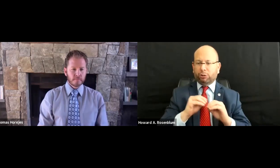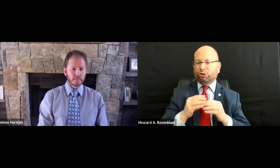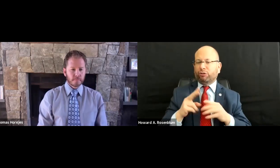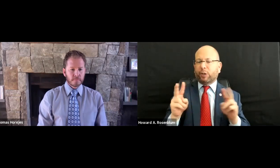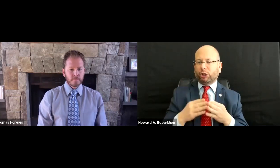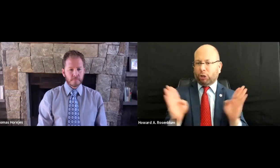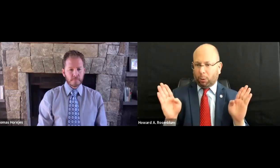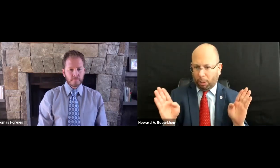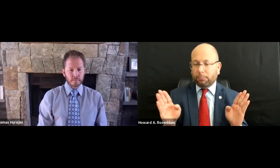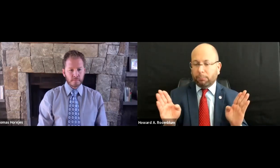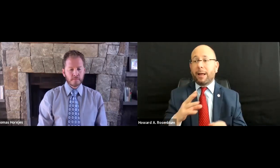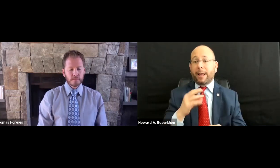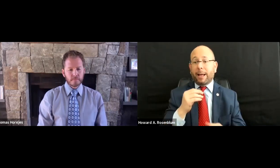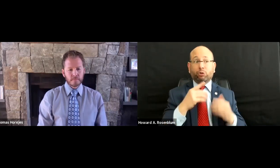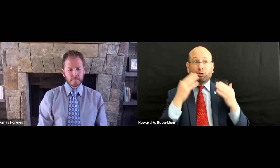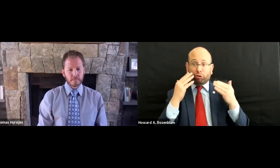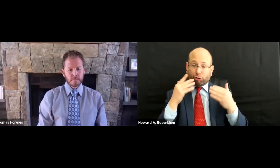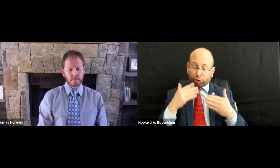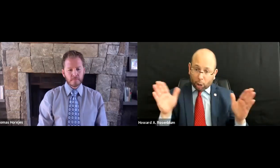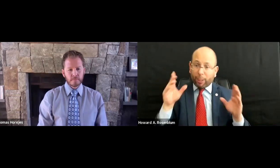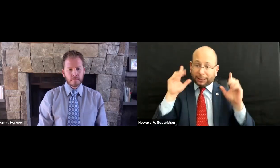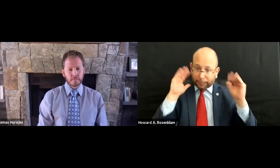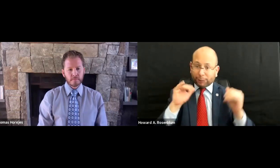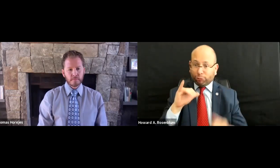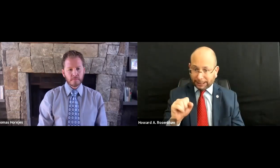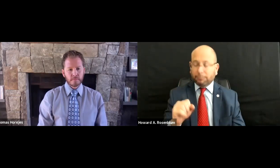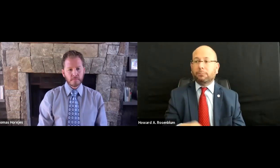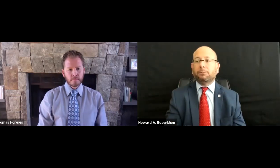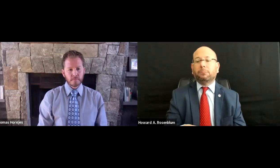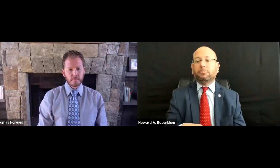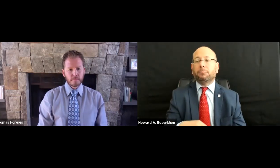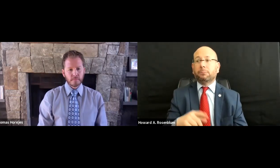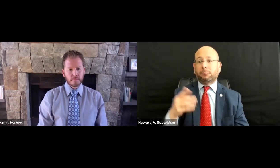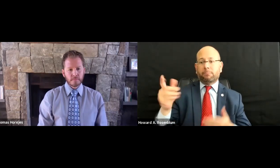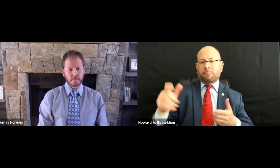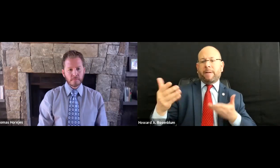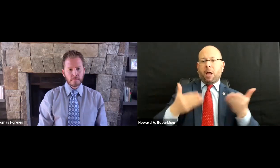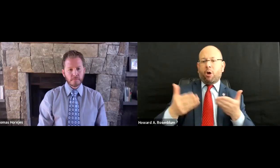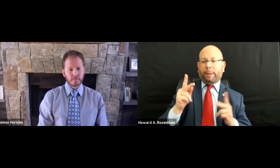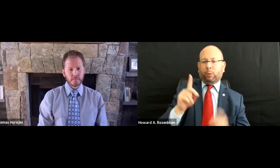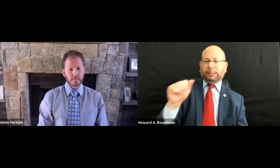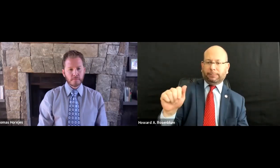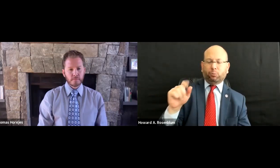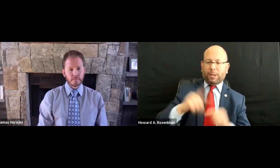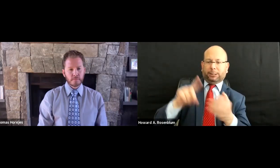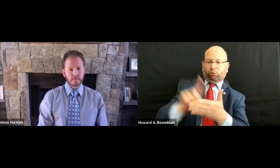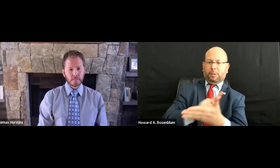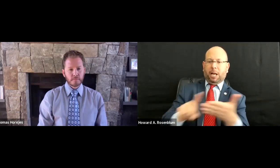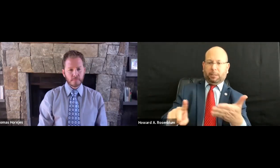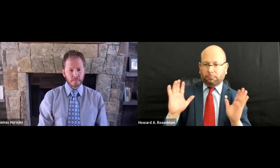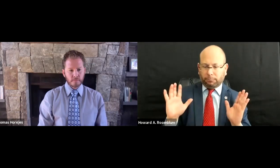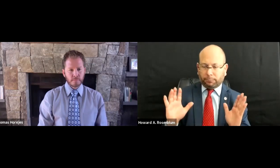There's no list of what exactly the expectations are. It's very general. But the general expectation